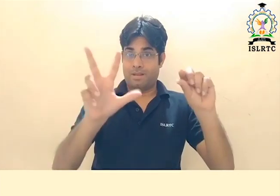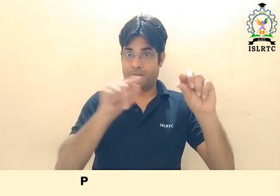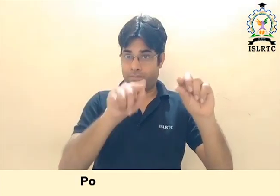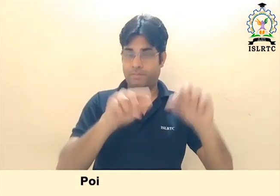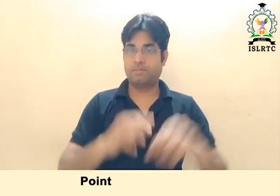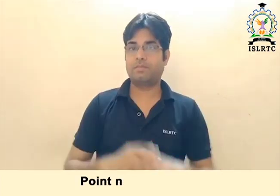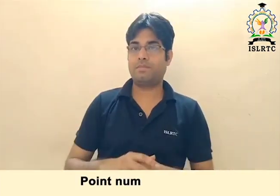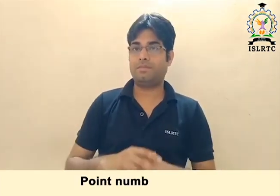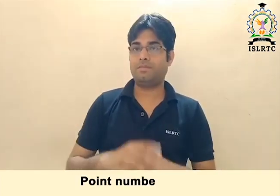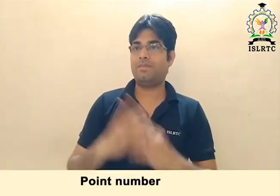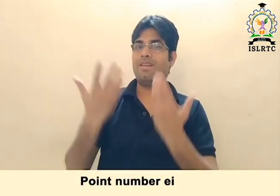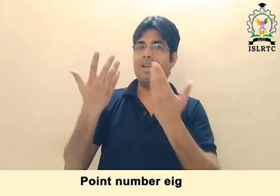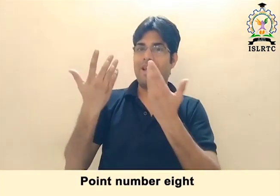Point number 8.